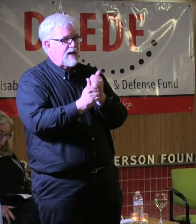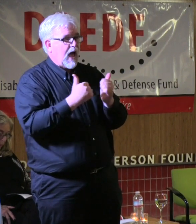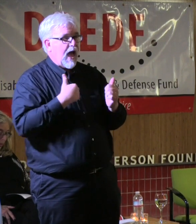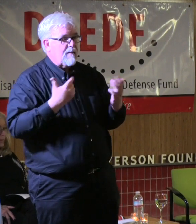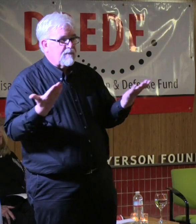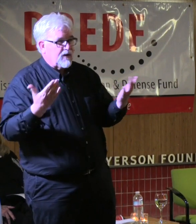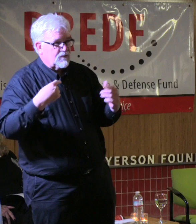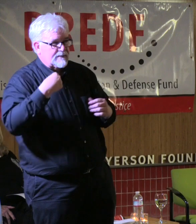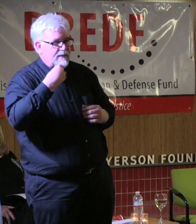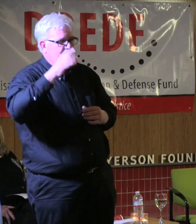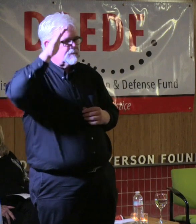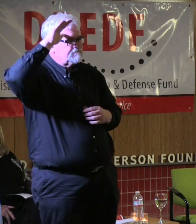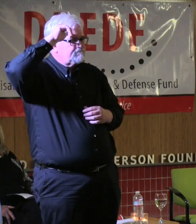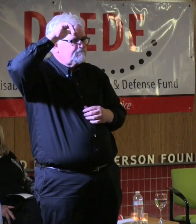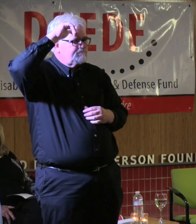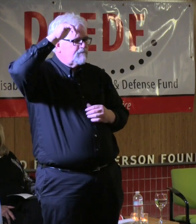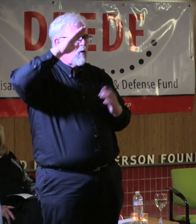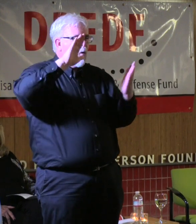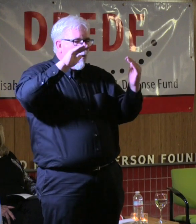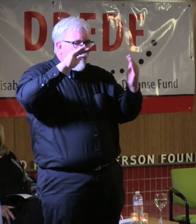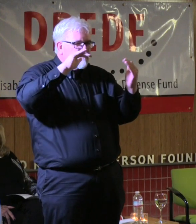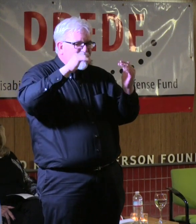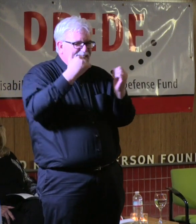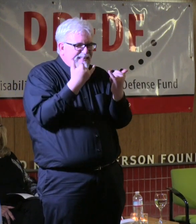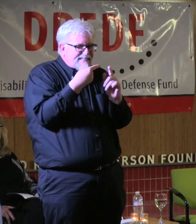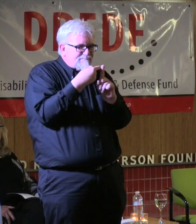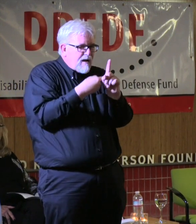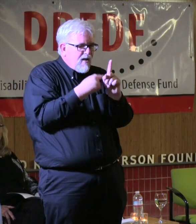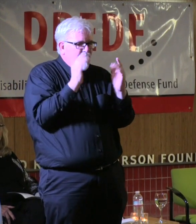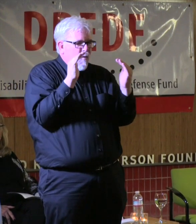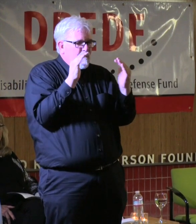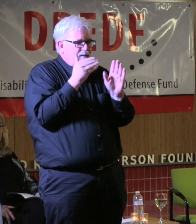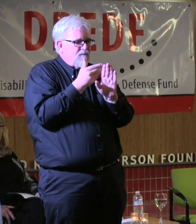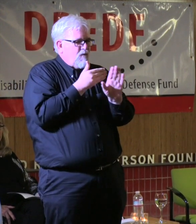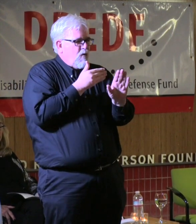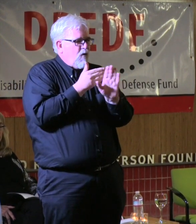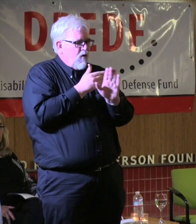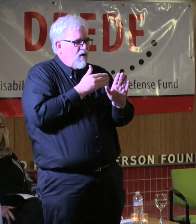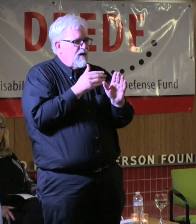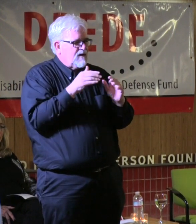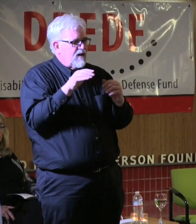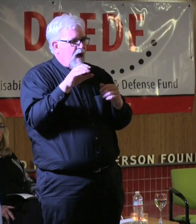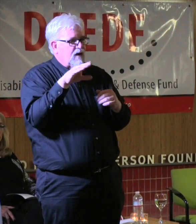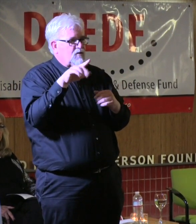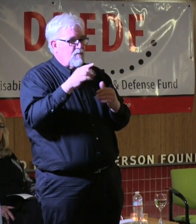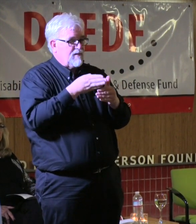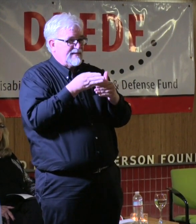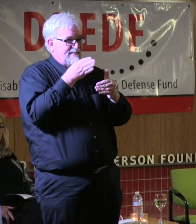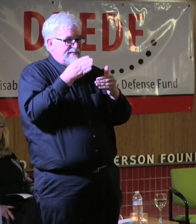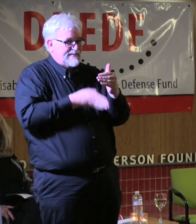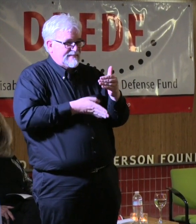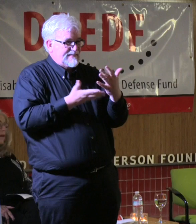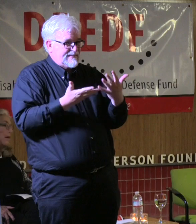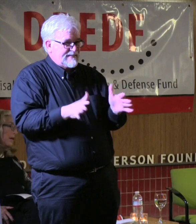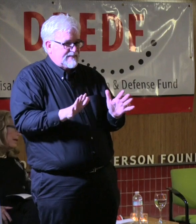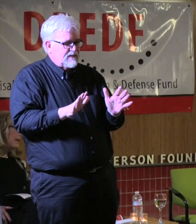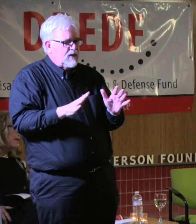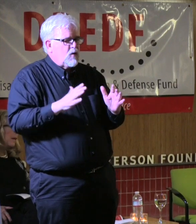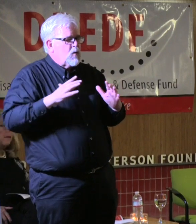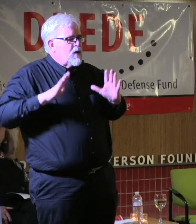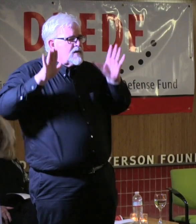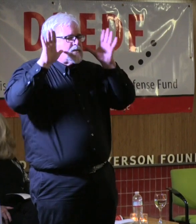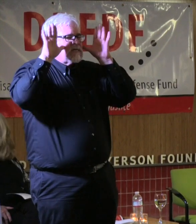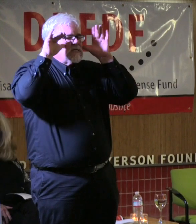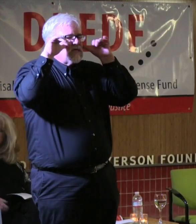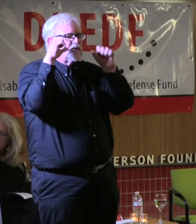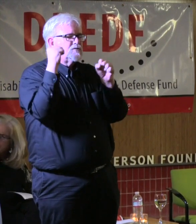here to tell you that hopefully sometime this month, before we break in October, we are going to do everything humanly